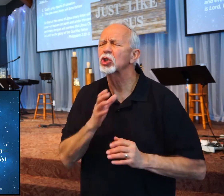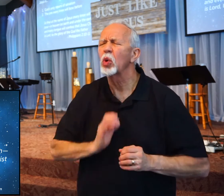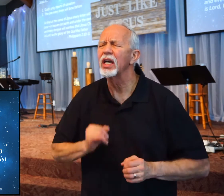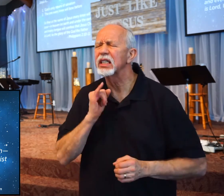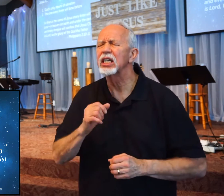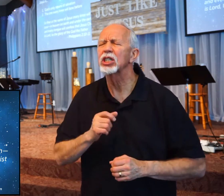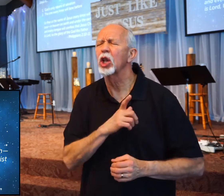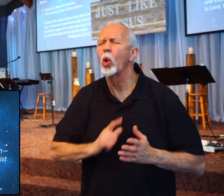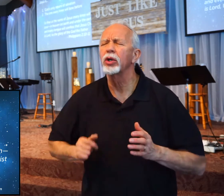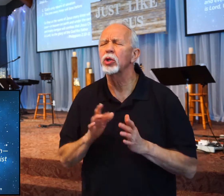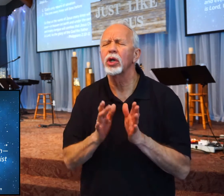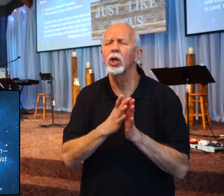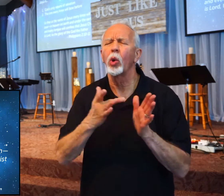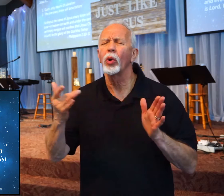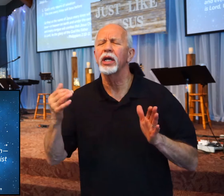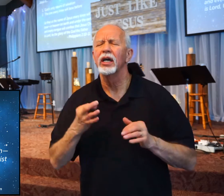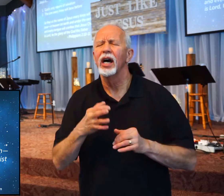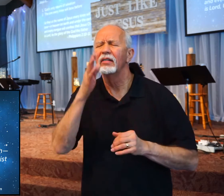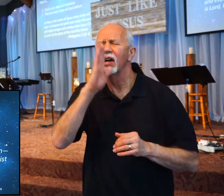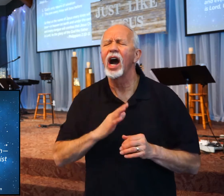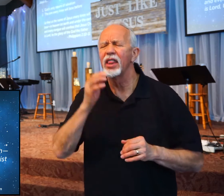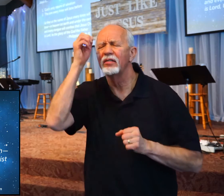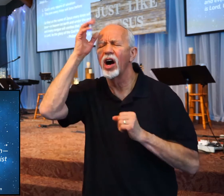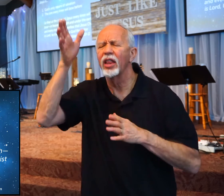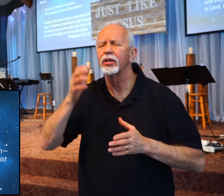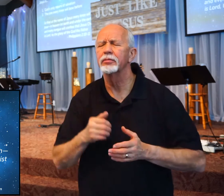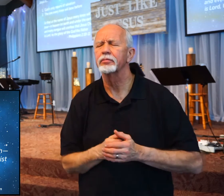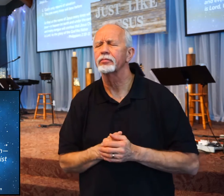Christ is Lord to the glory of God the Father.